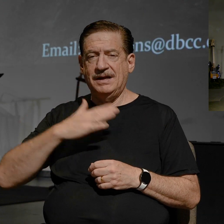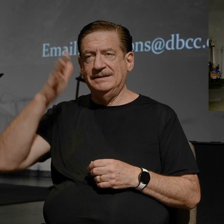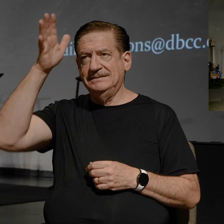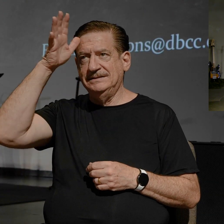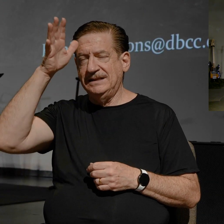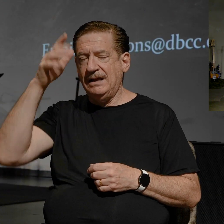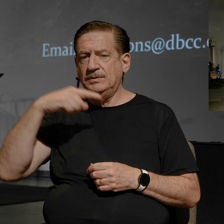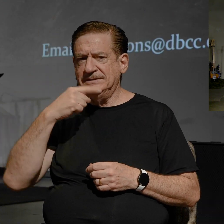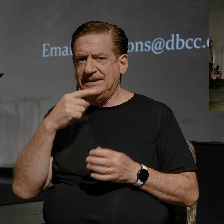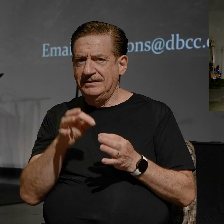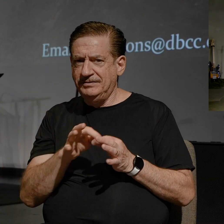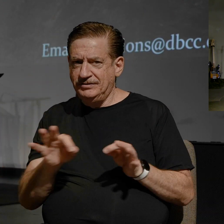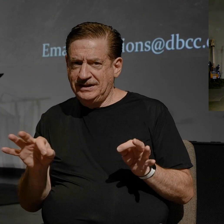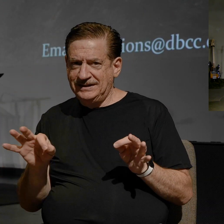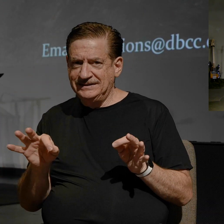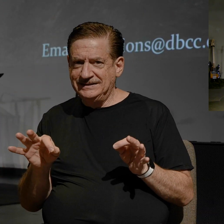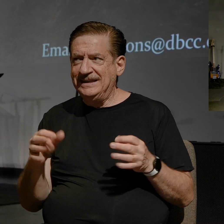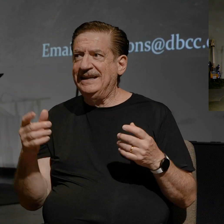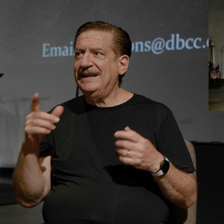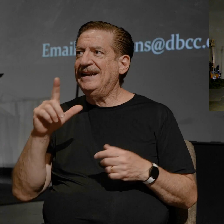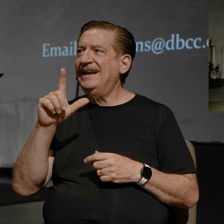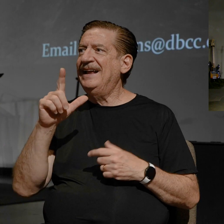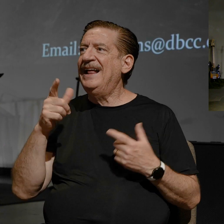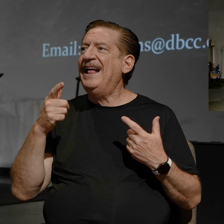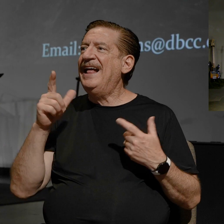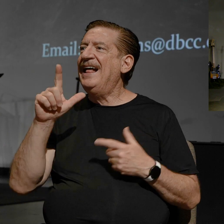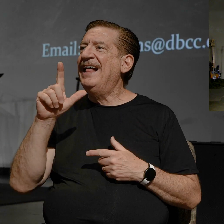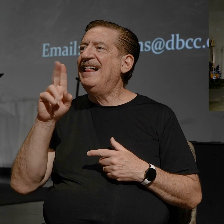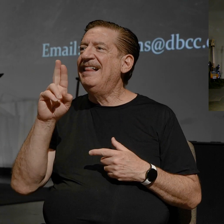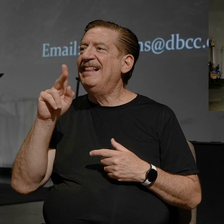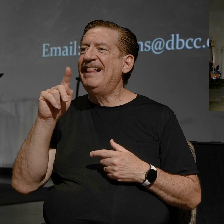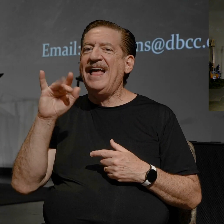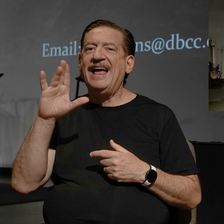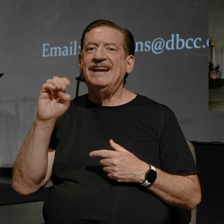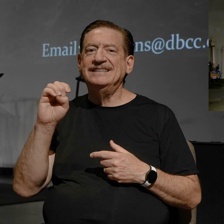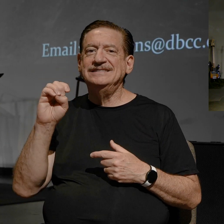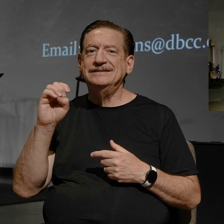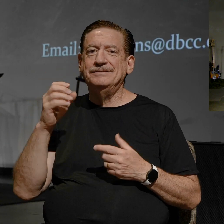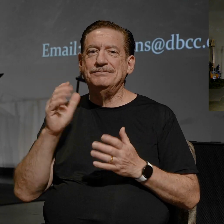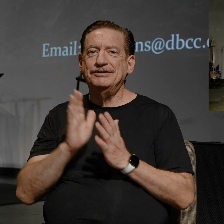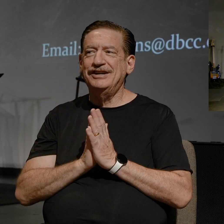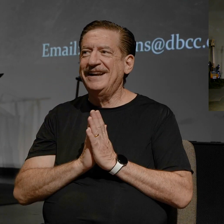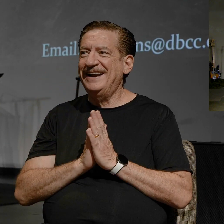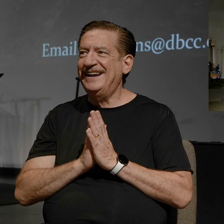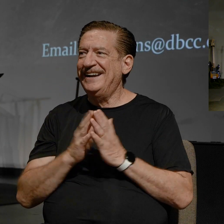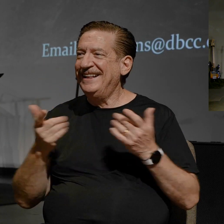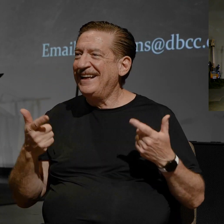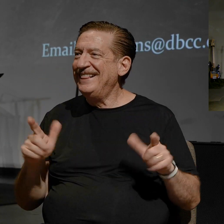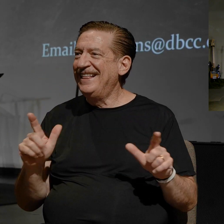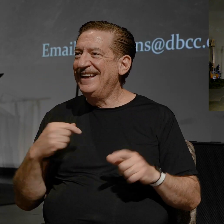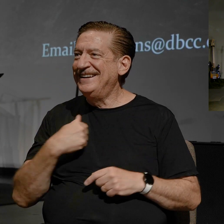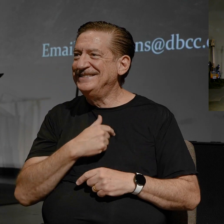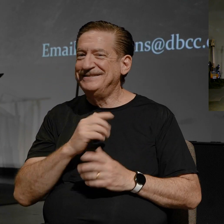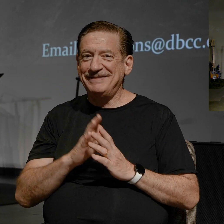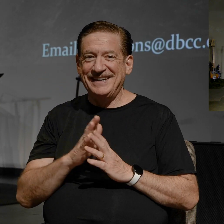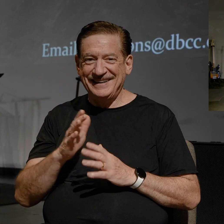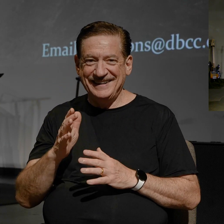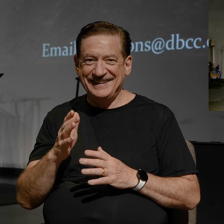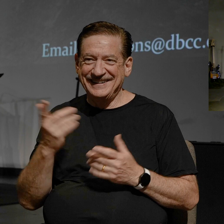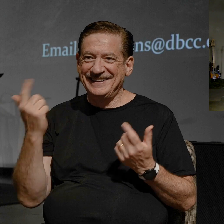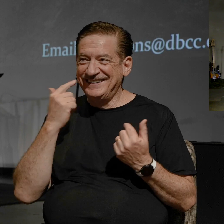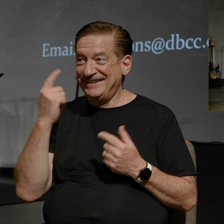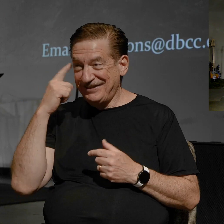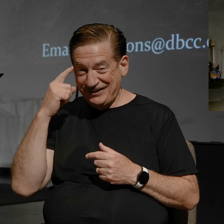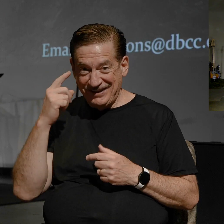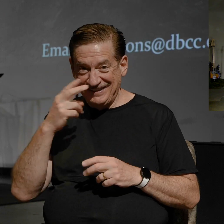dad would utter the phrase, "Let us pray." You thought the puns were over with the video.